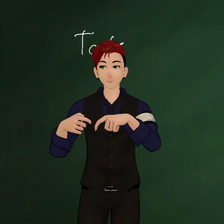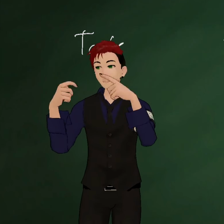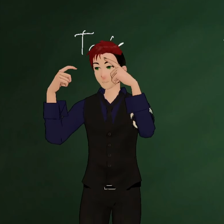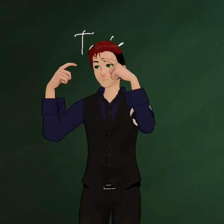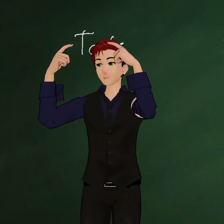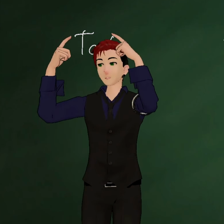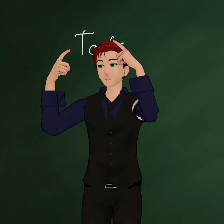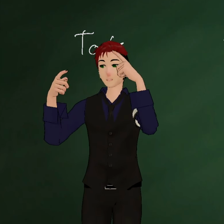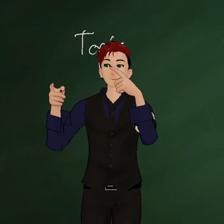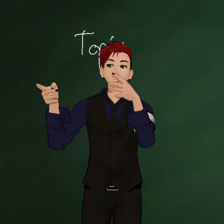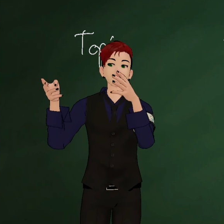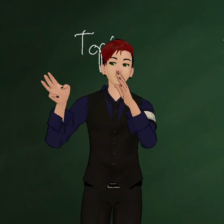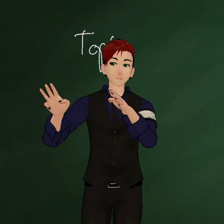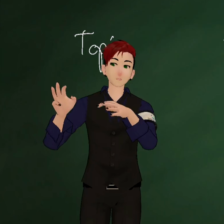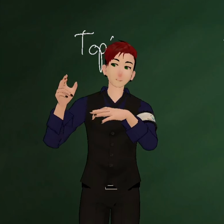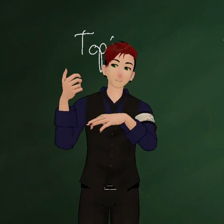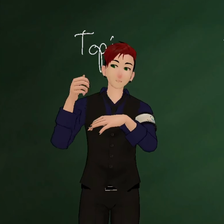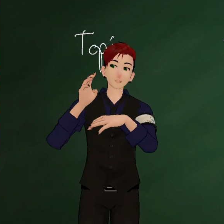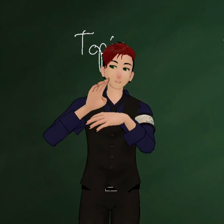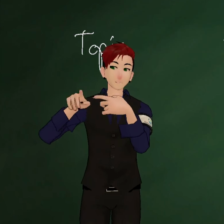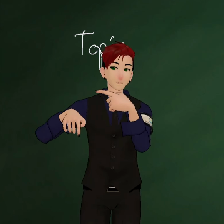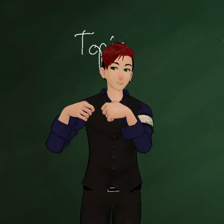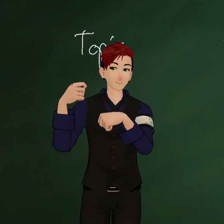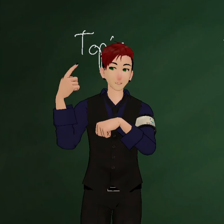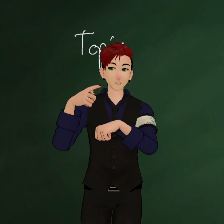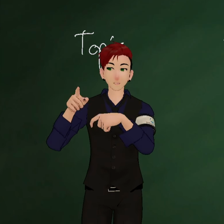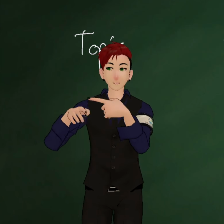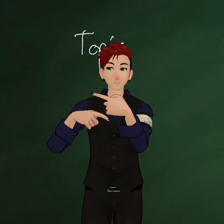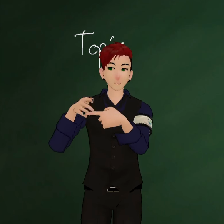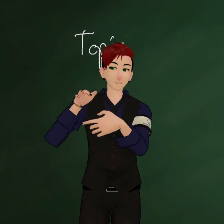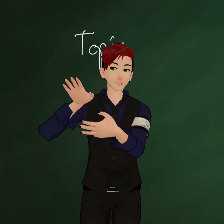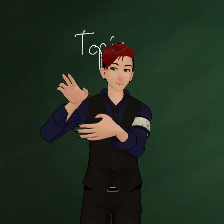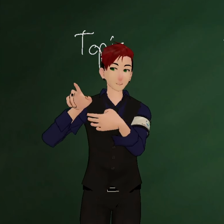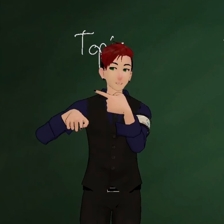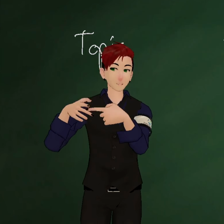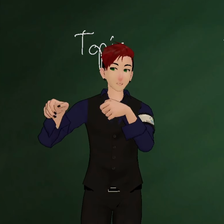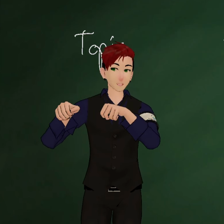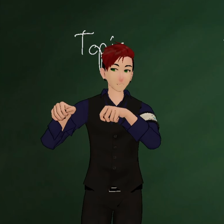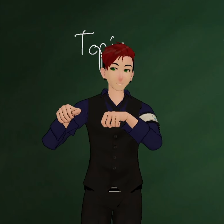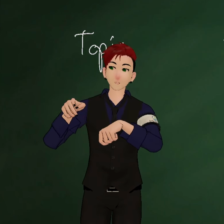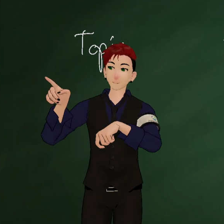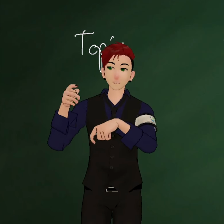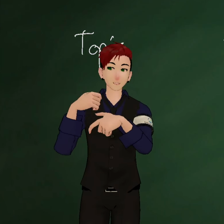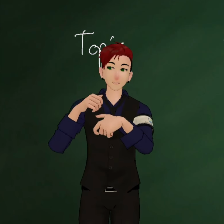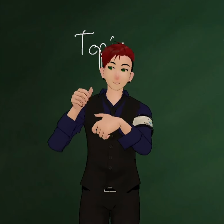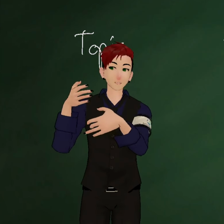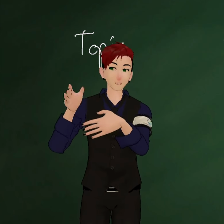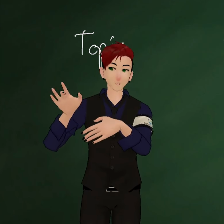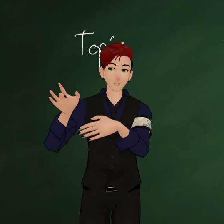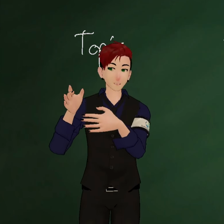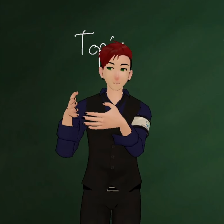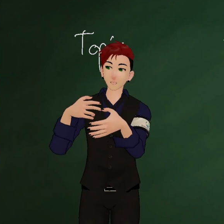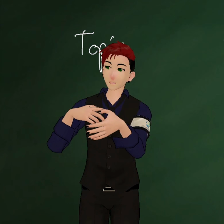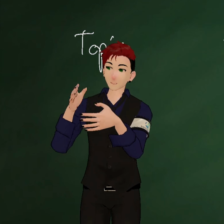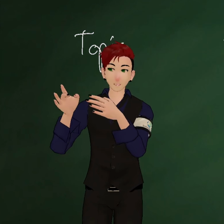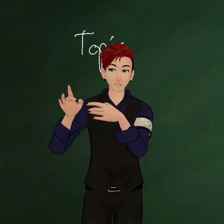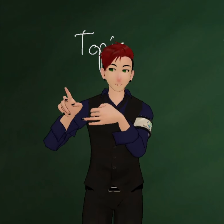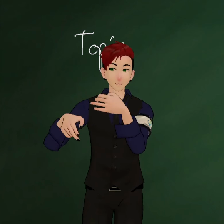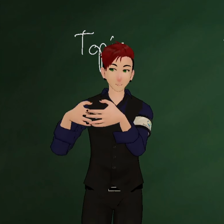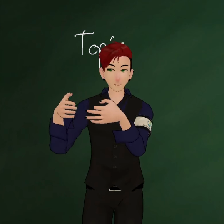sentence. Eyebrows up. The way that Chris spoke to me the other day whenever I confronted him about his shoes, and then he said he didn't like the fact that I was commenting about his